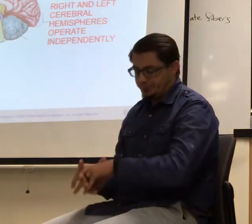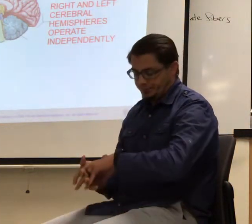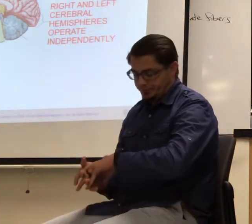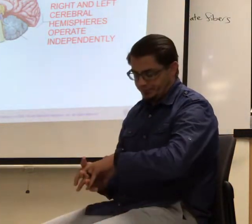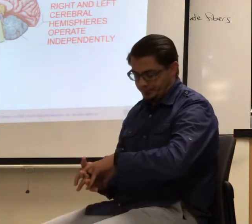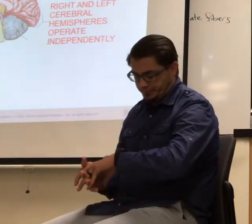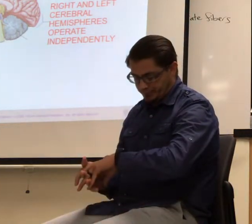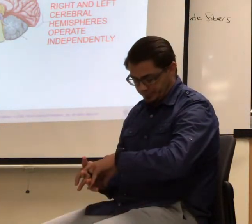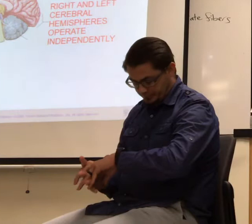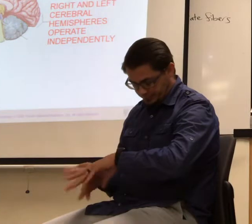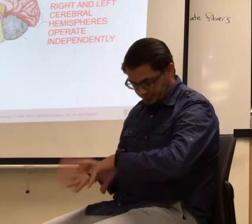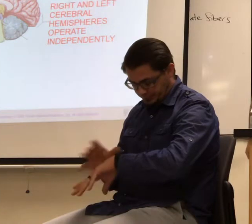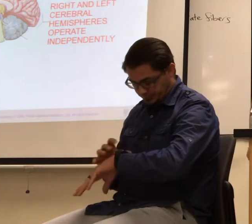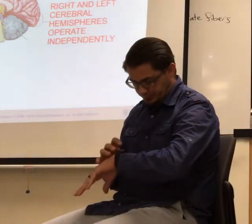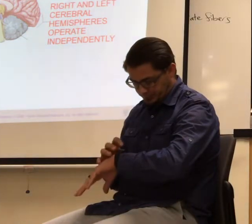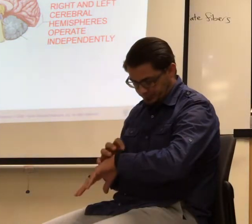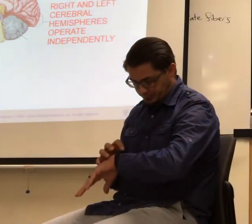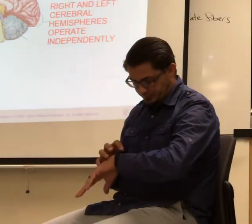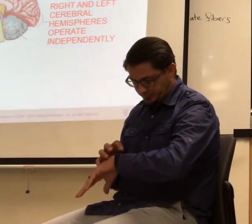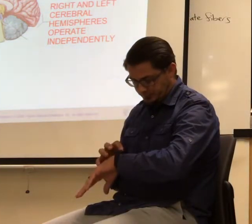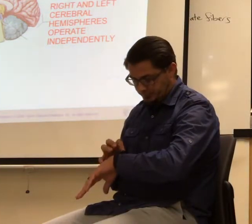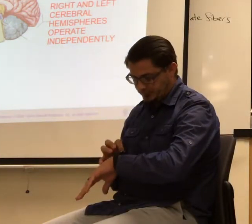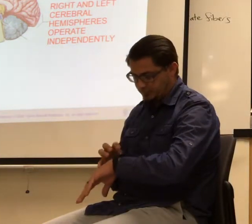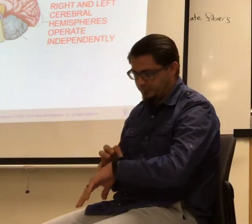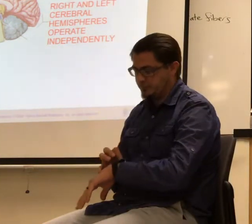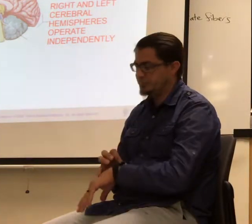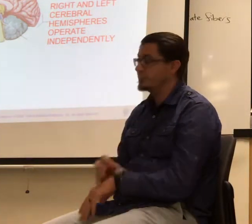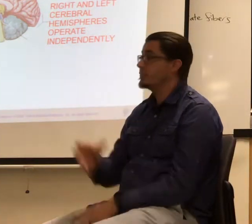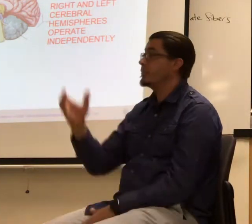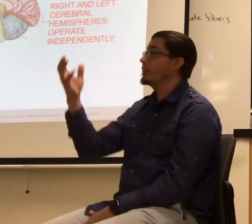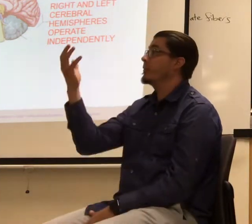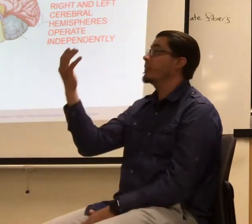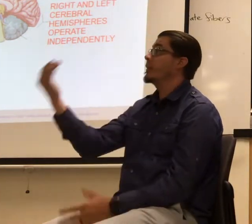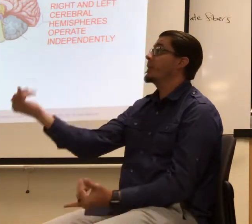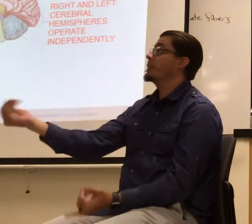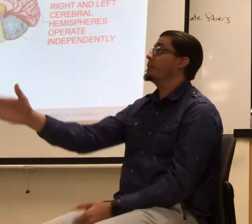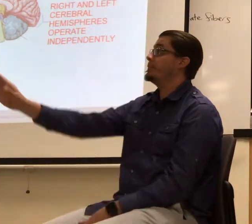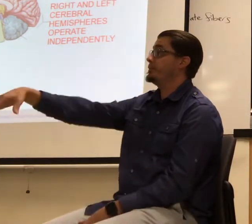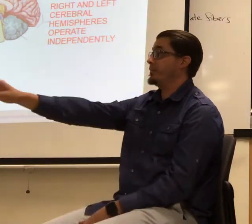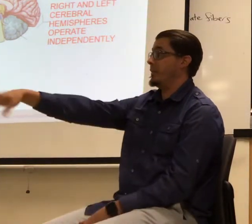The last case I wanted to study is split brain.